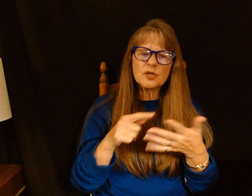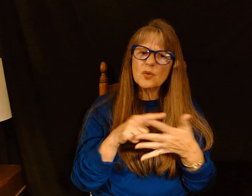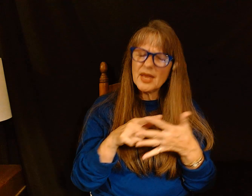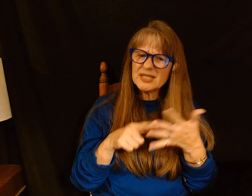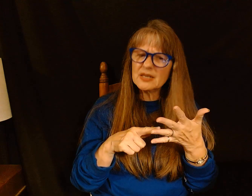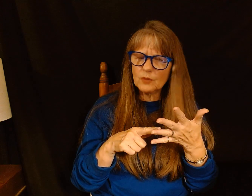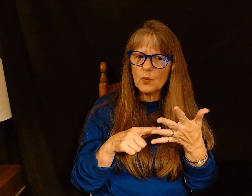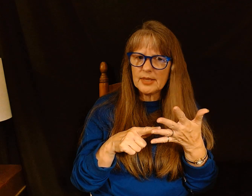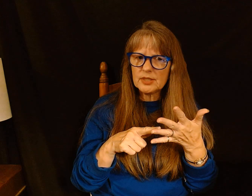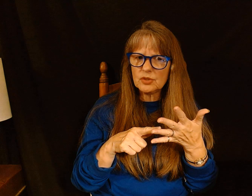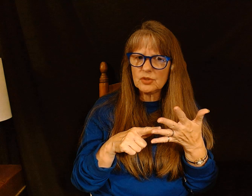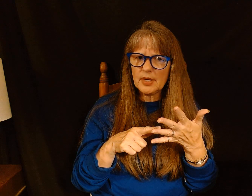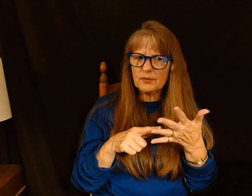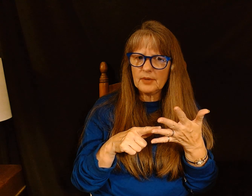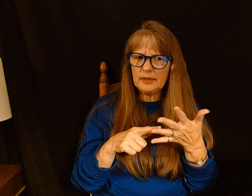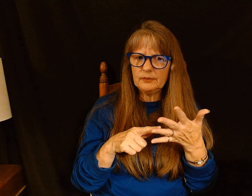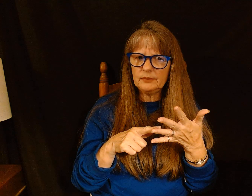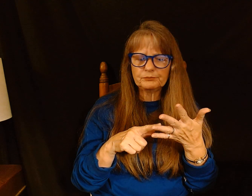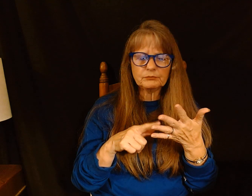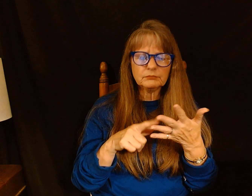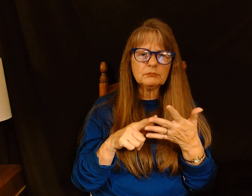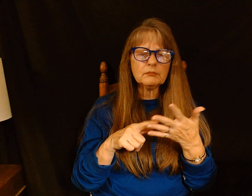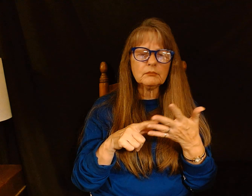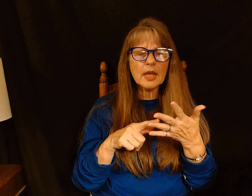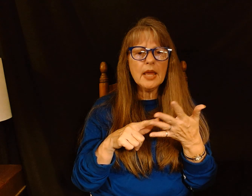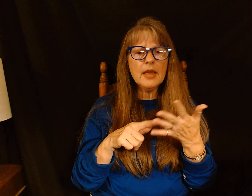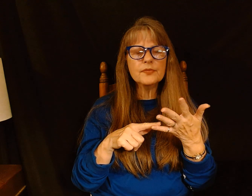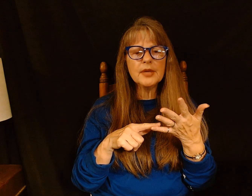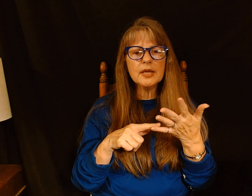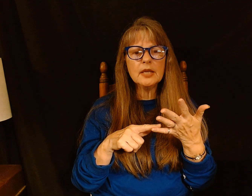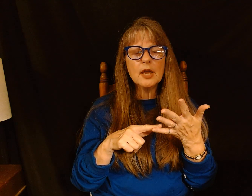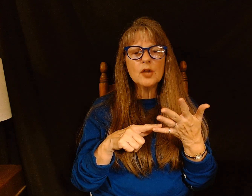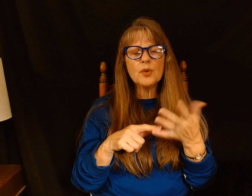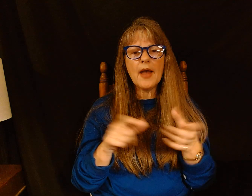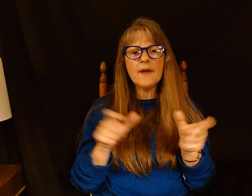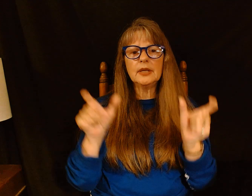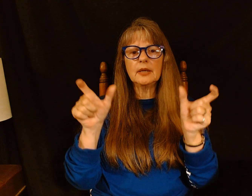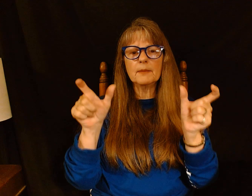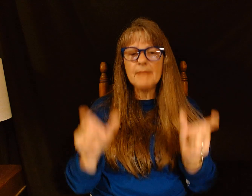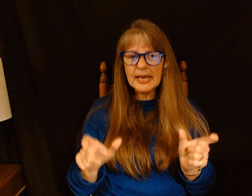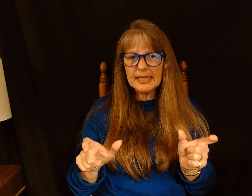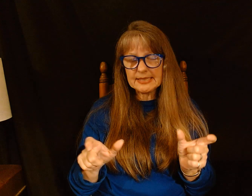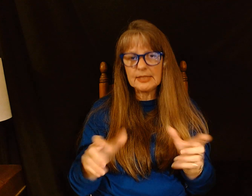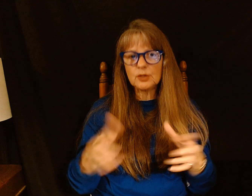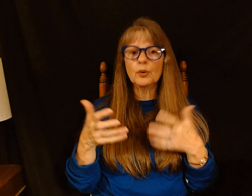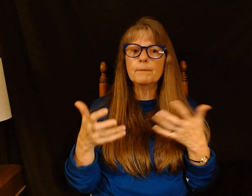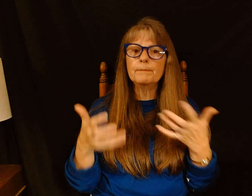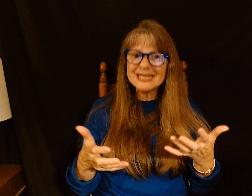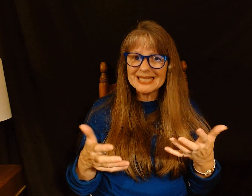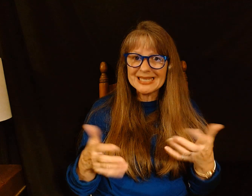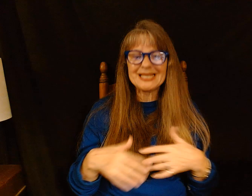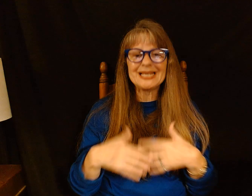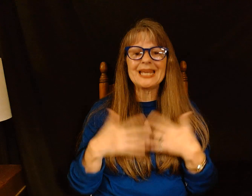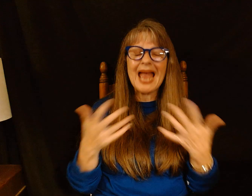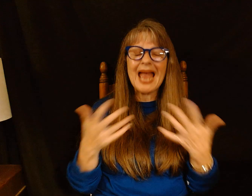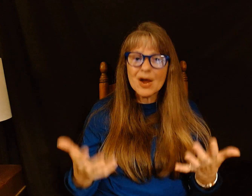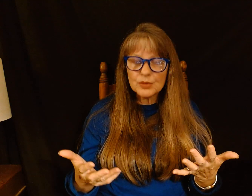that's several ways to do that, right? And then you have a money sense or a business, an